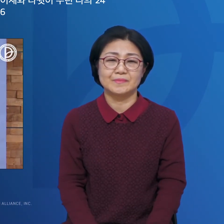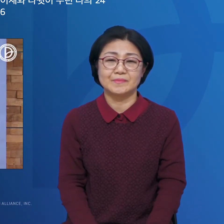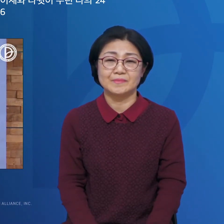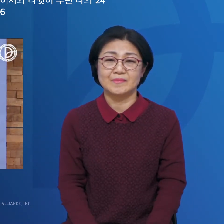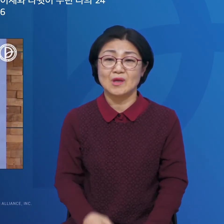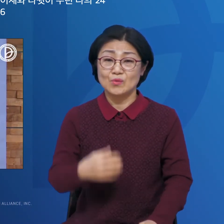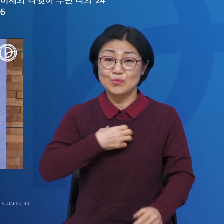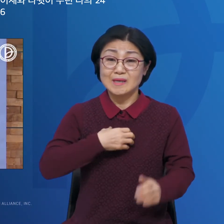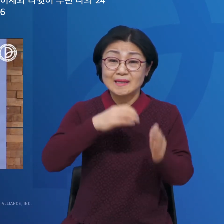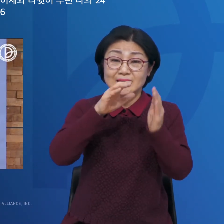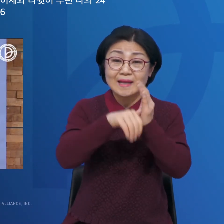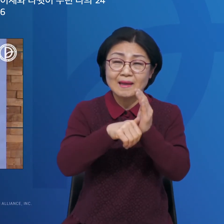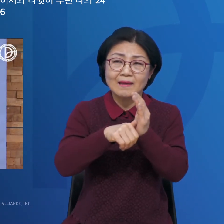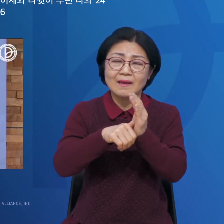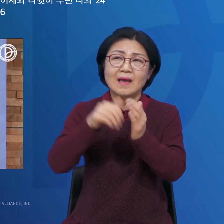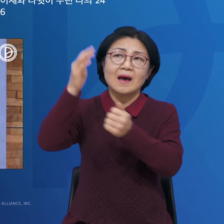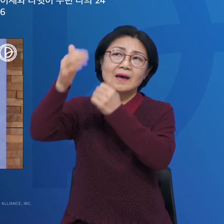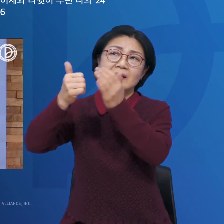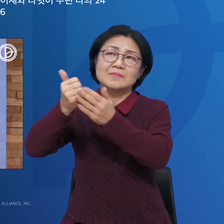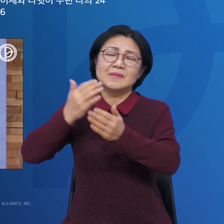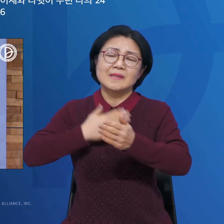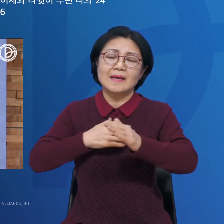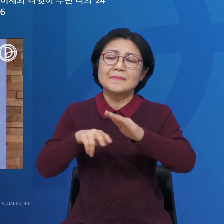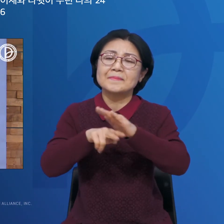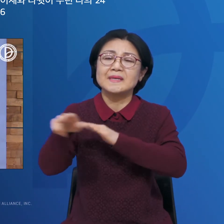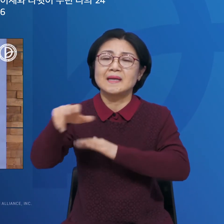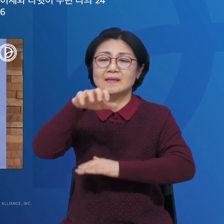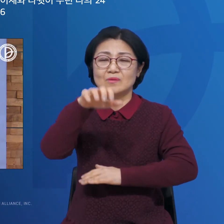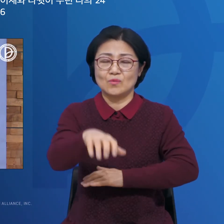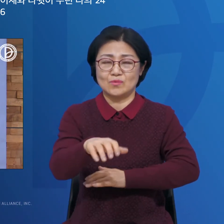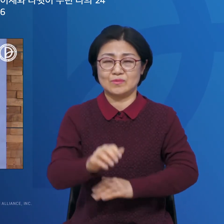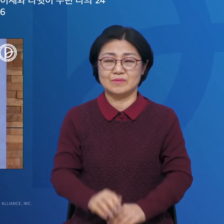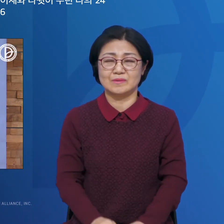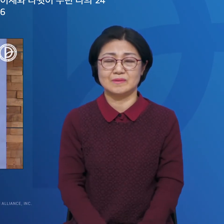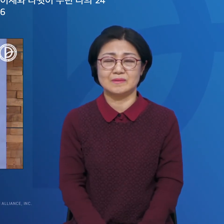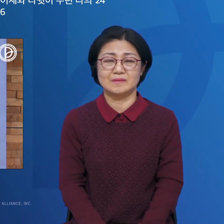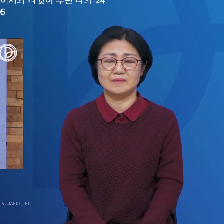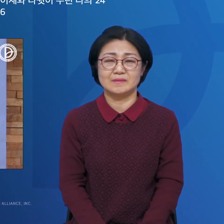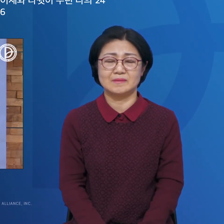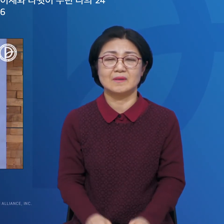And when he was in the midst of crisis, he said that the Lord is my protection.